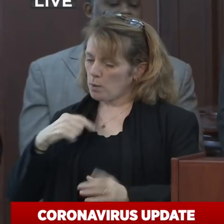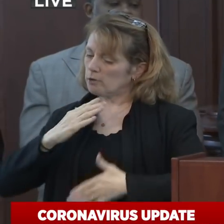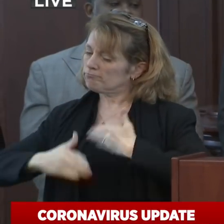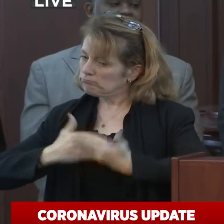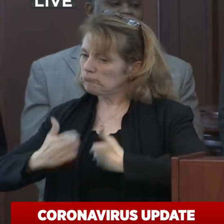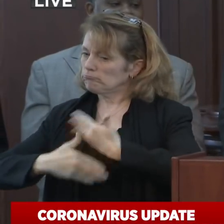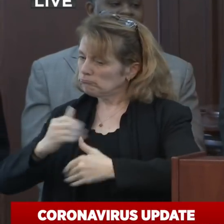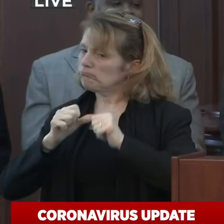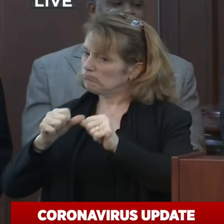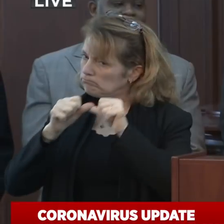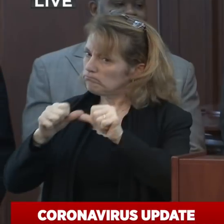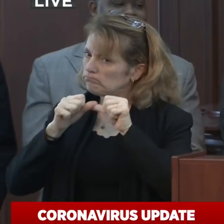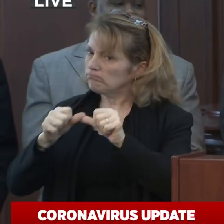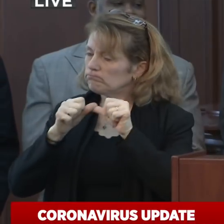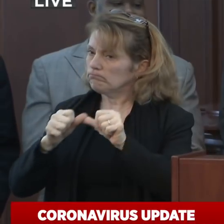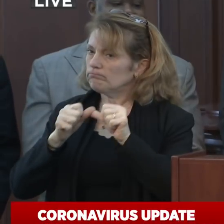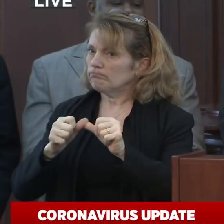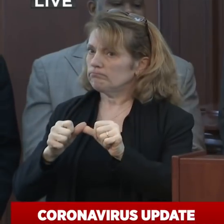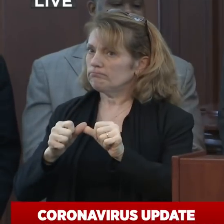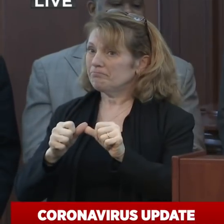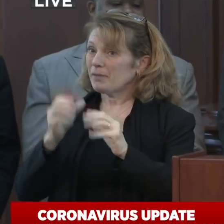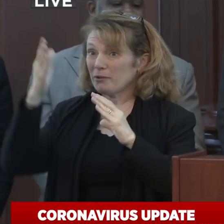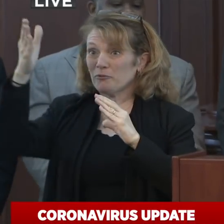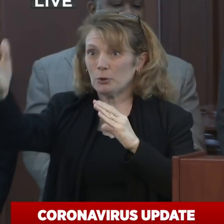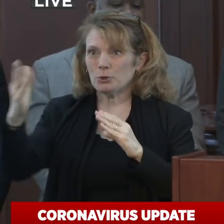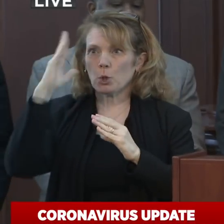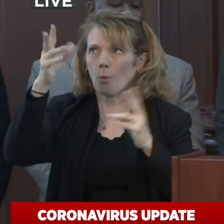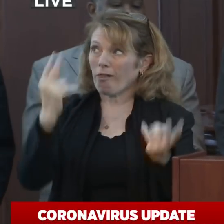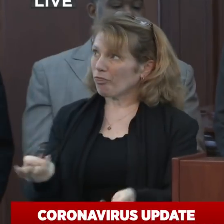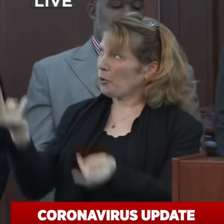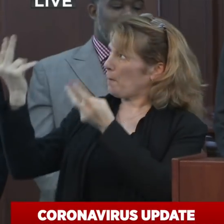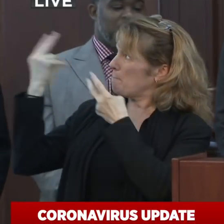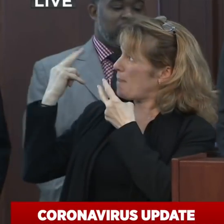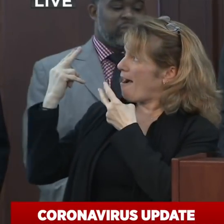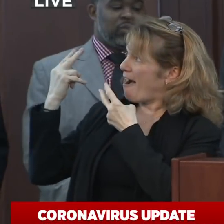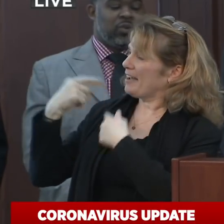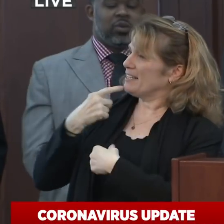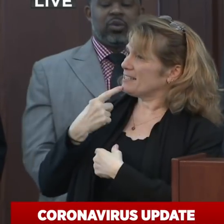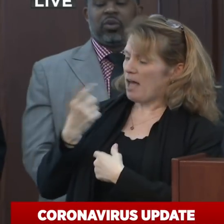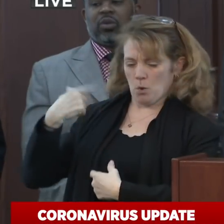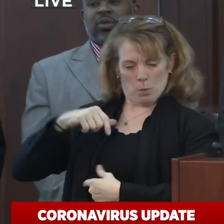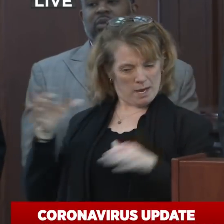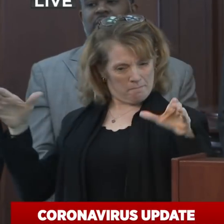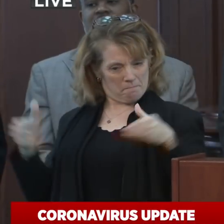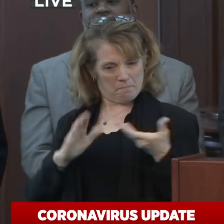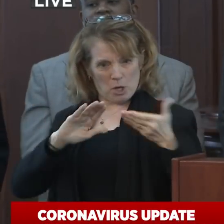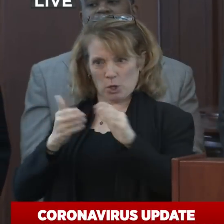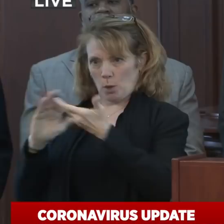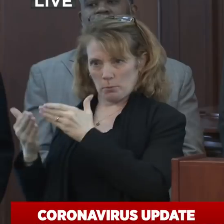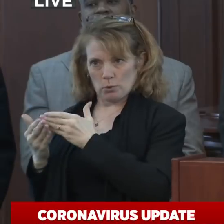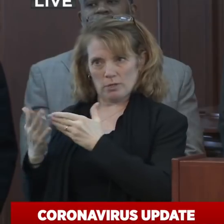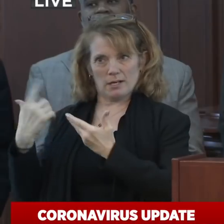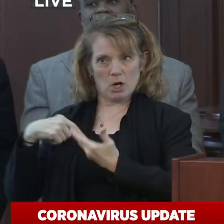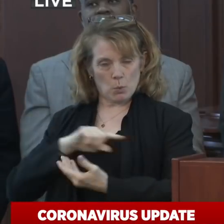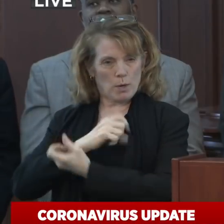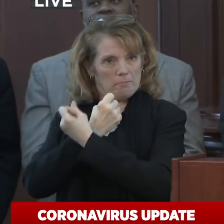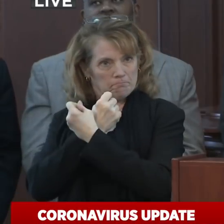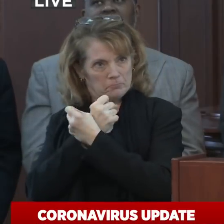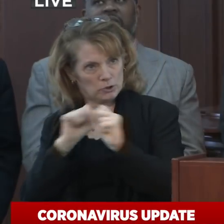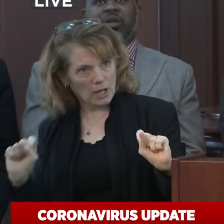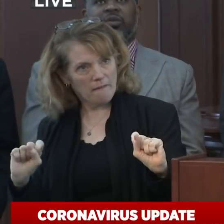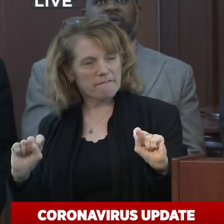And at some point we're going to be able to look back and we're going to be able to say that as a community, with our safety precautions, we were able to